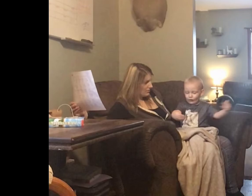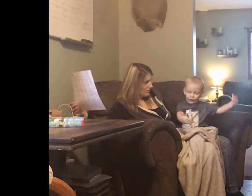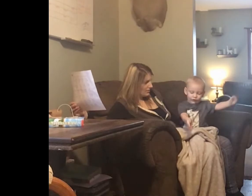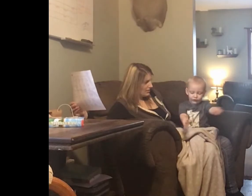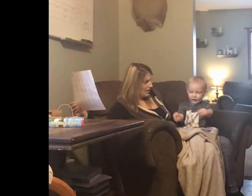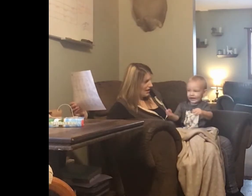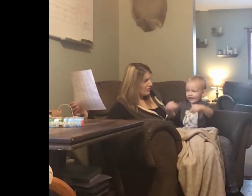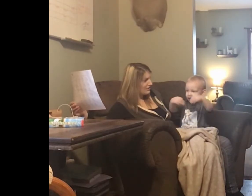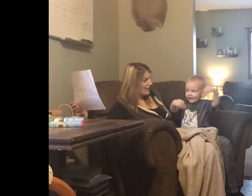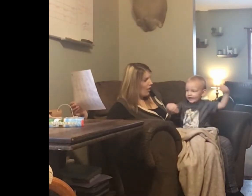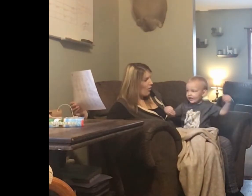How do you sign home?